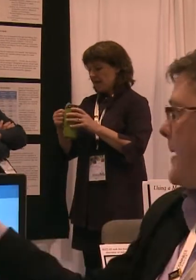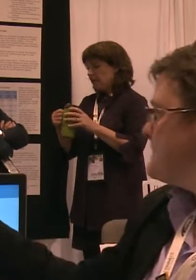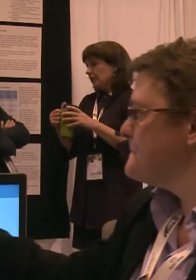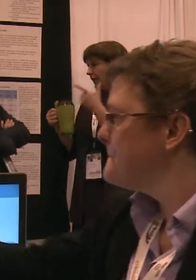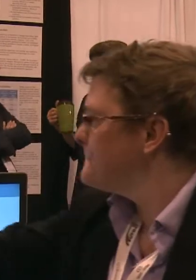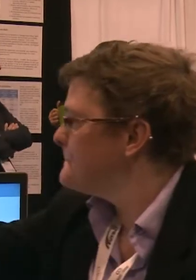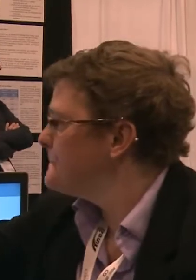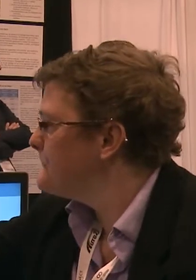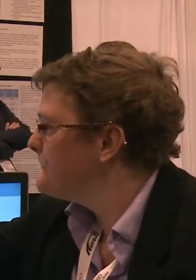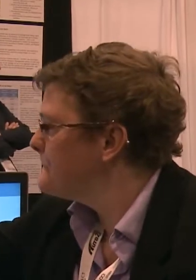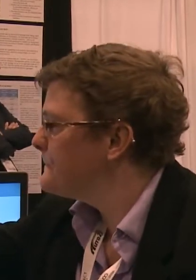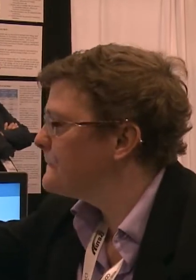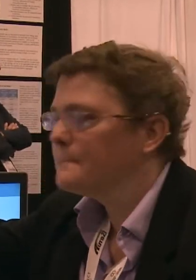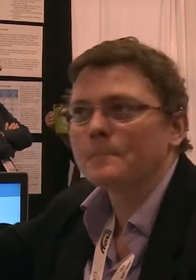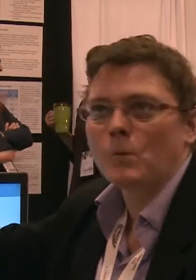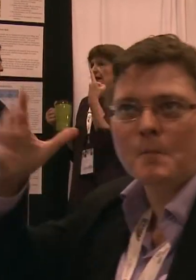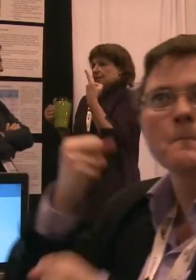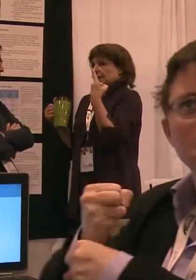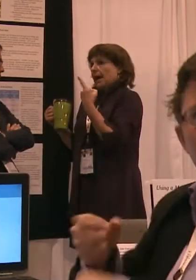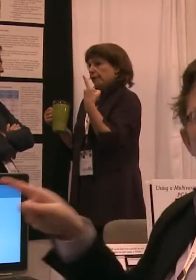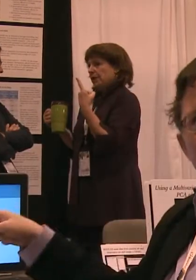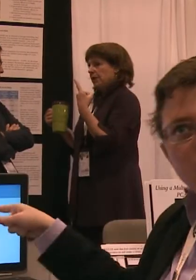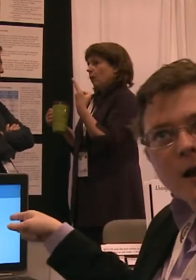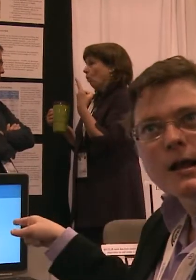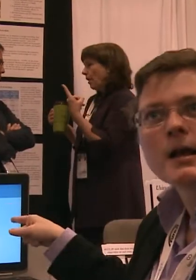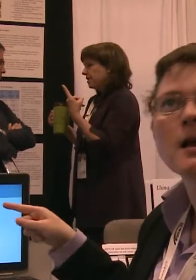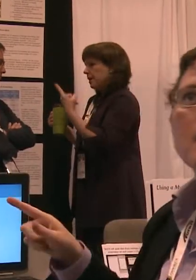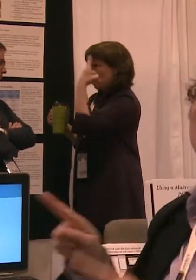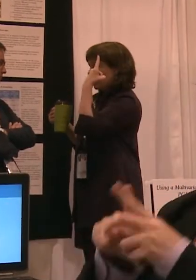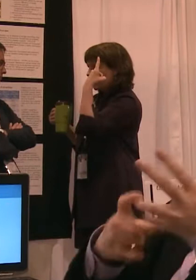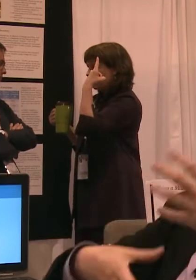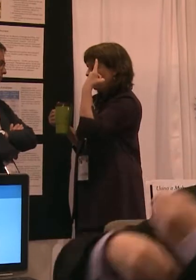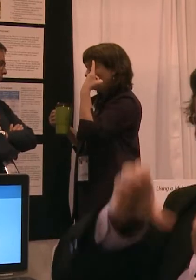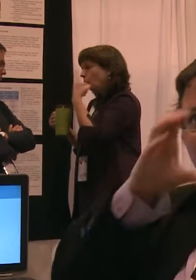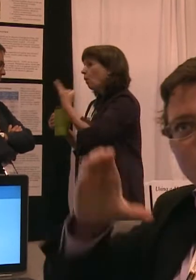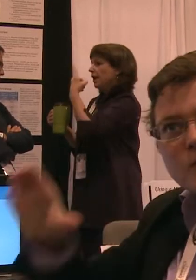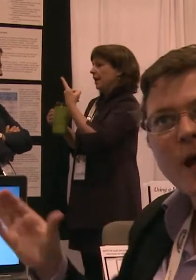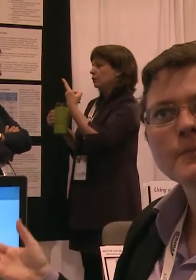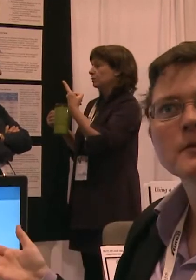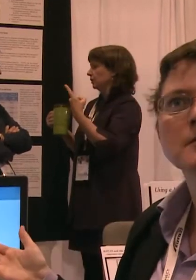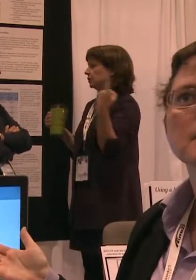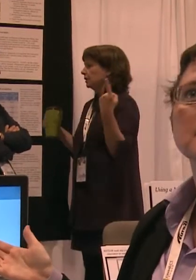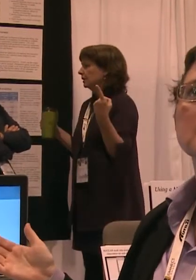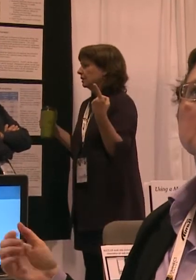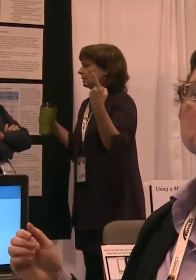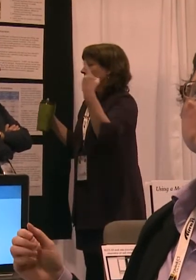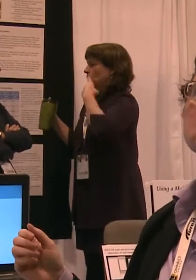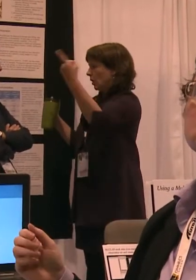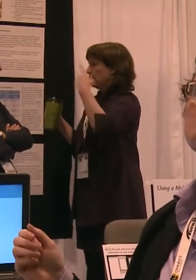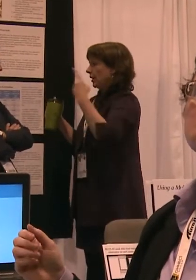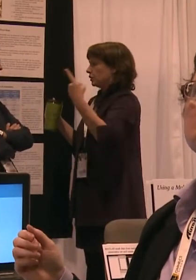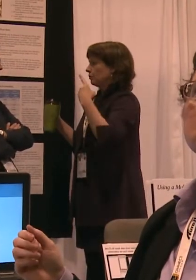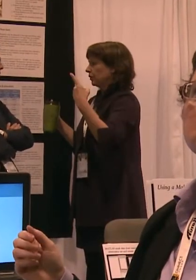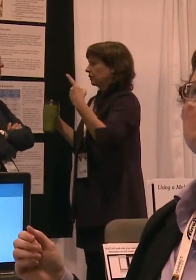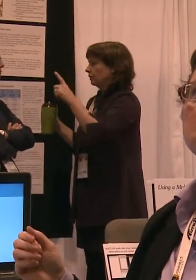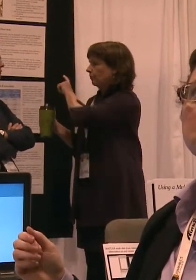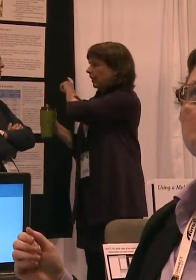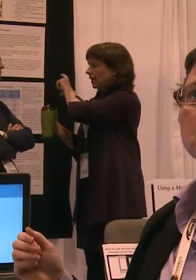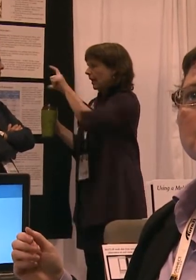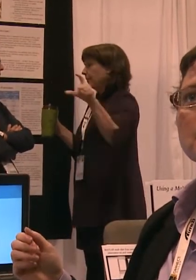navigate from this message to any other sign content. And you can make this into a live link, just like I showed earlier on the other screen. And you can also